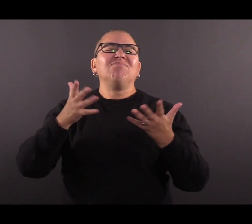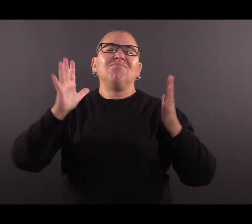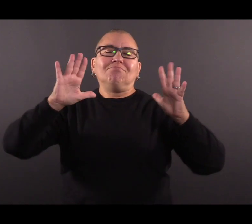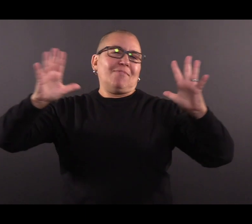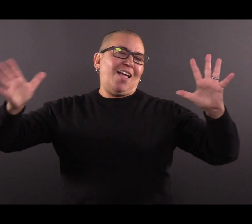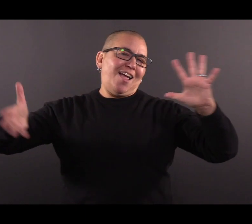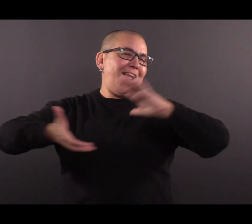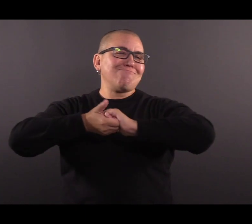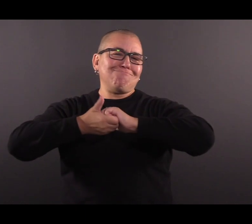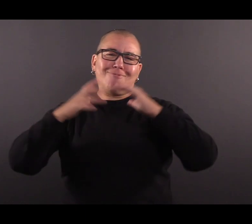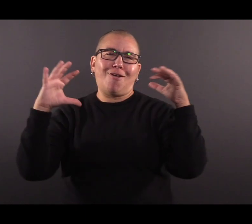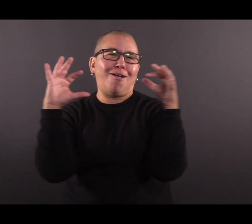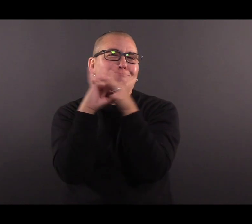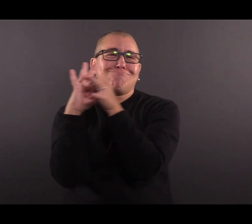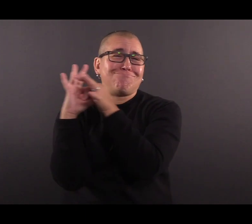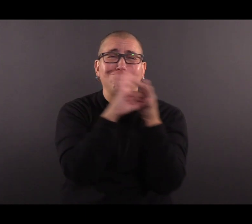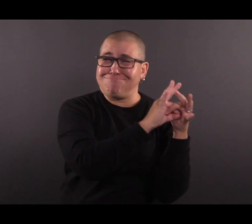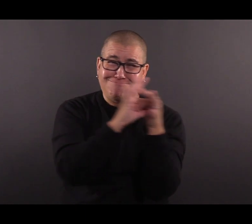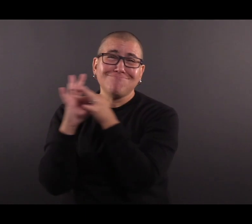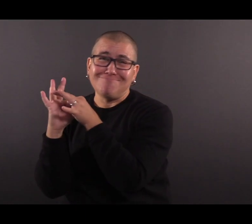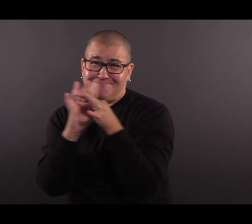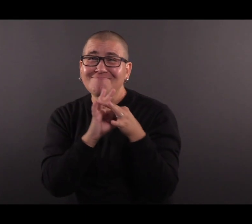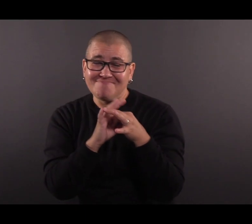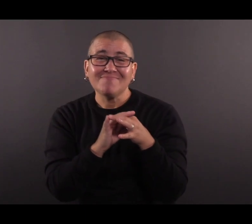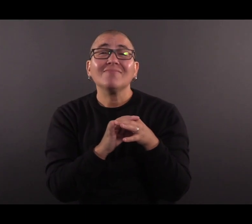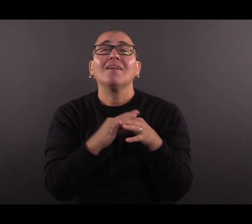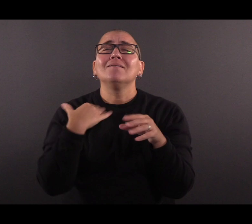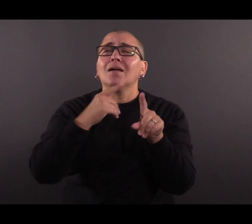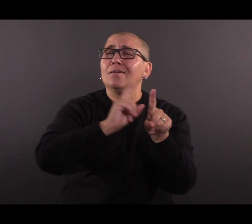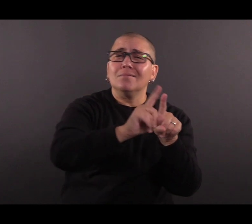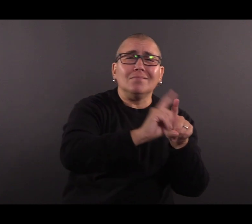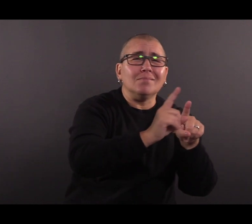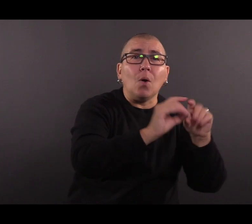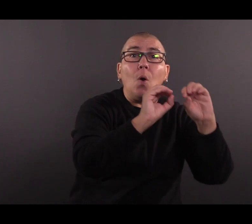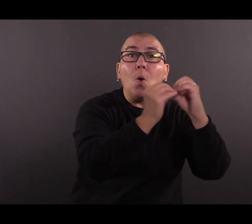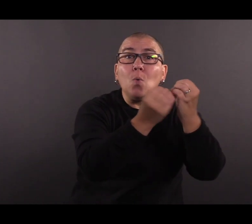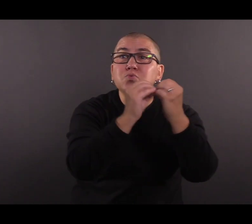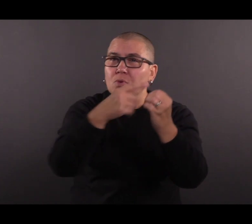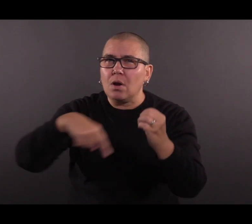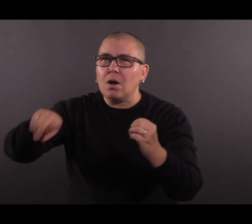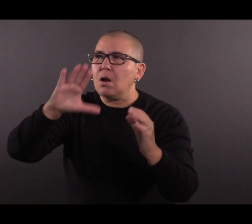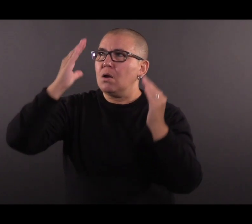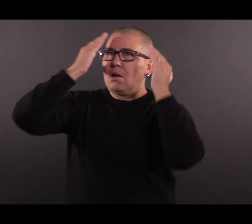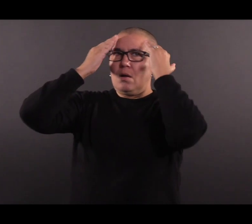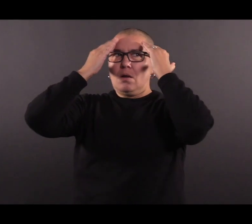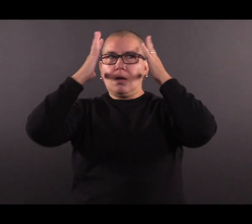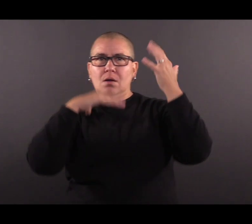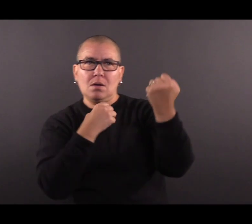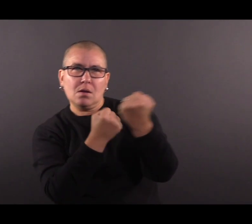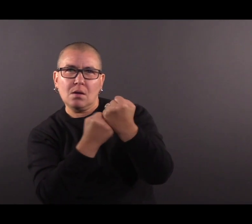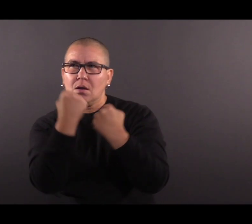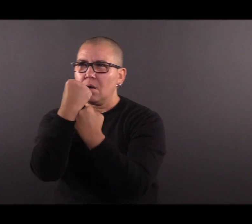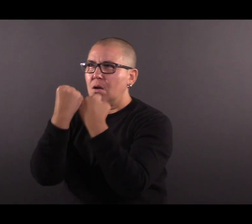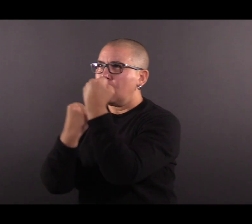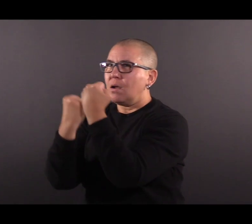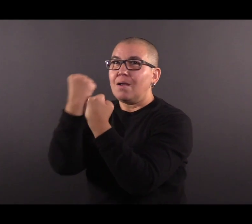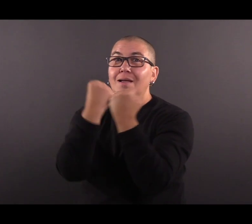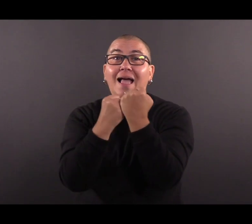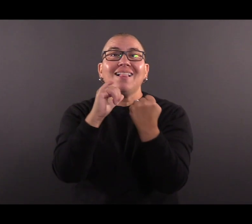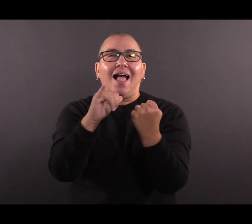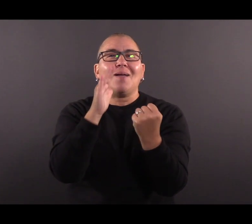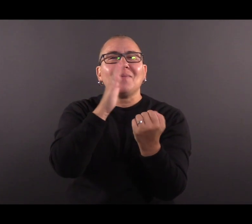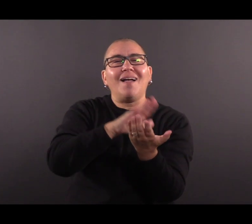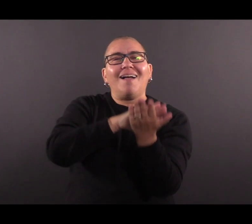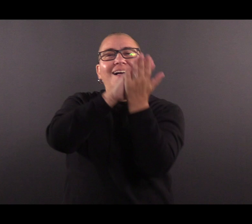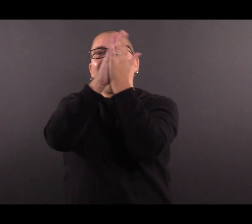of better referrals and partnerships. The more community organizations know about one another's work,